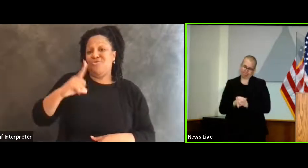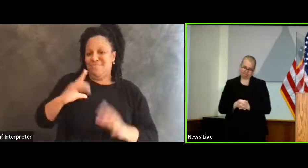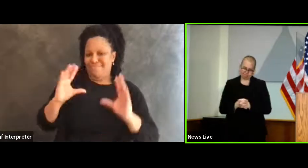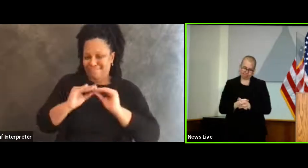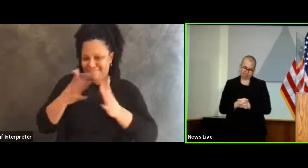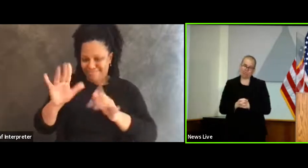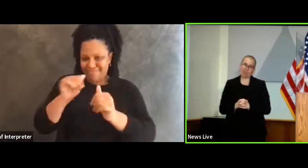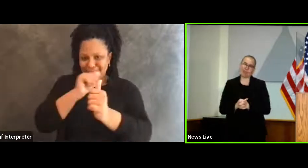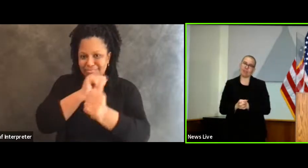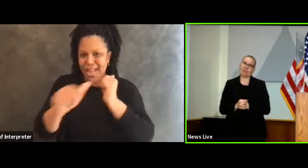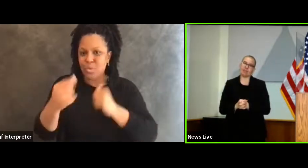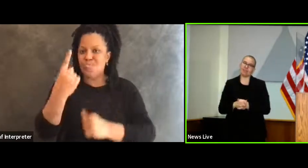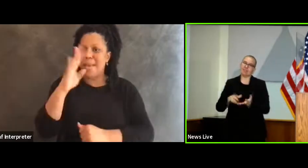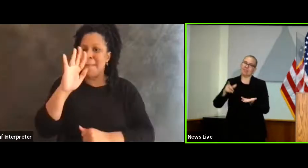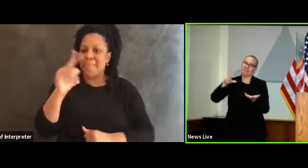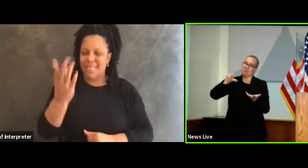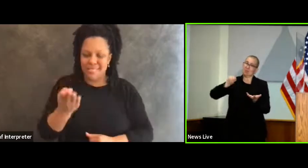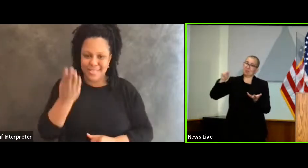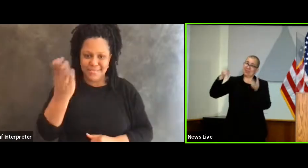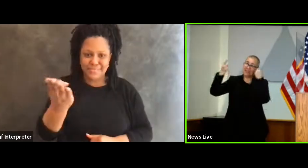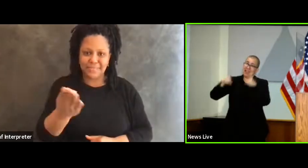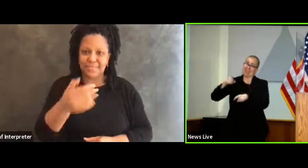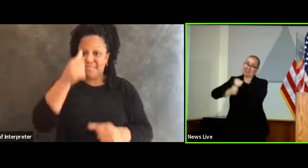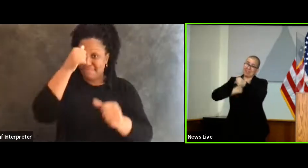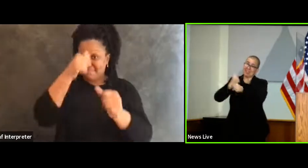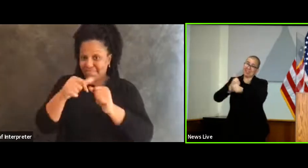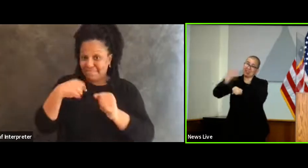not had one hearing.